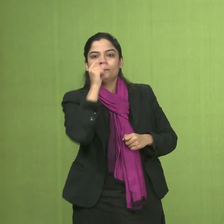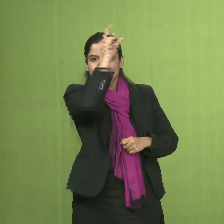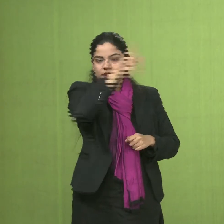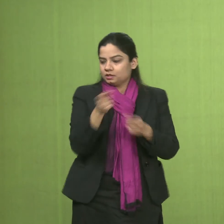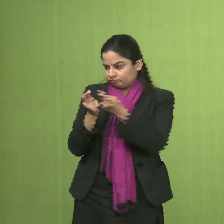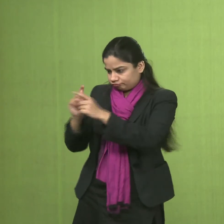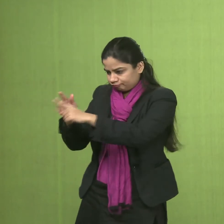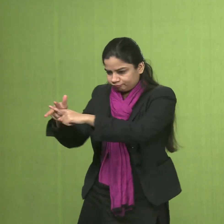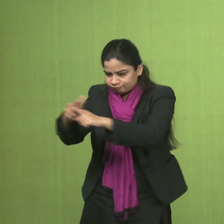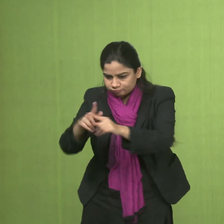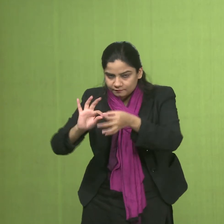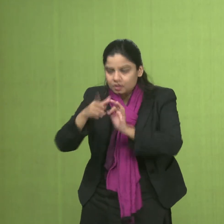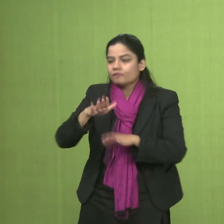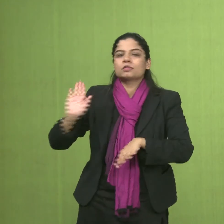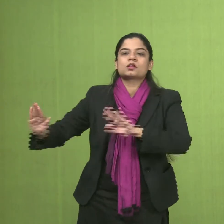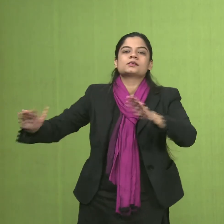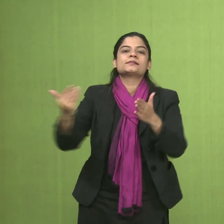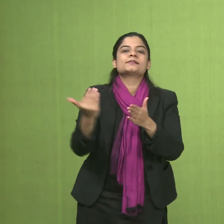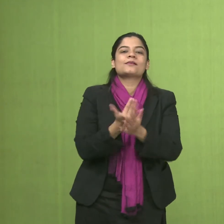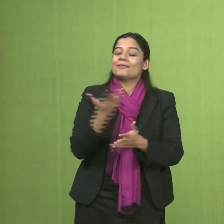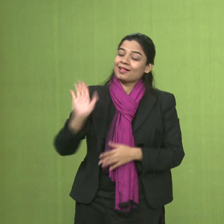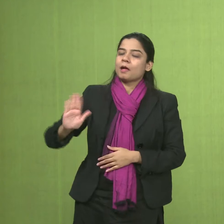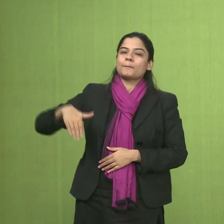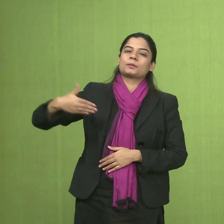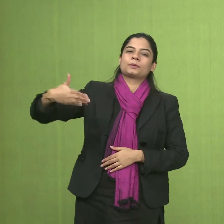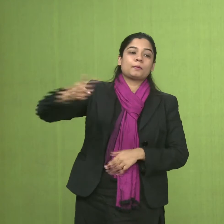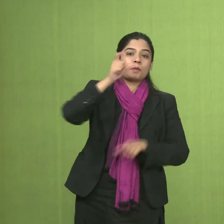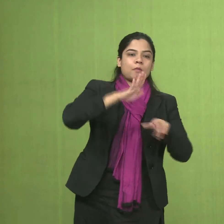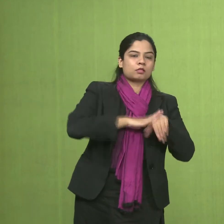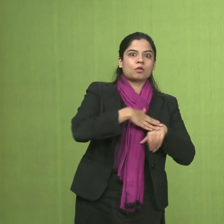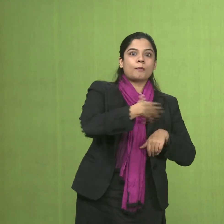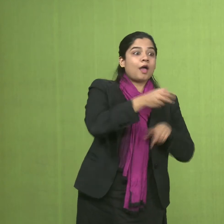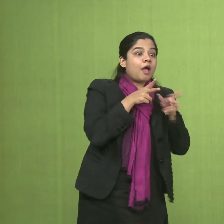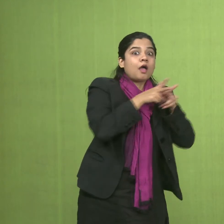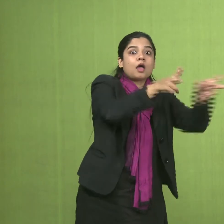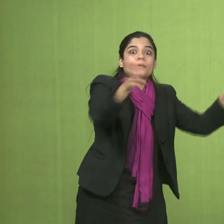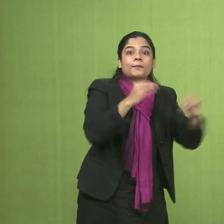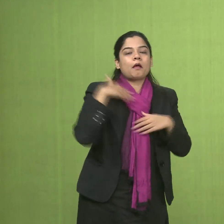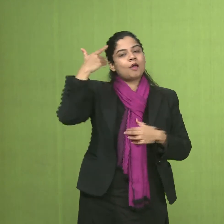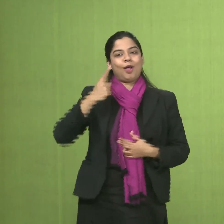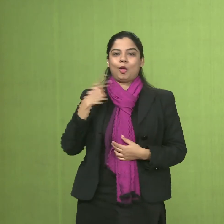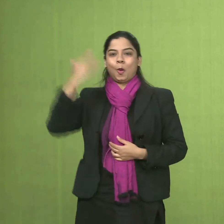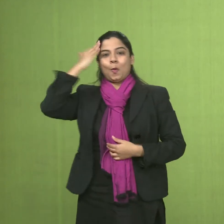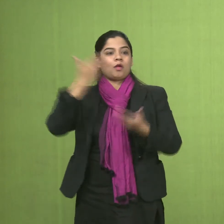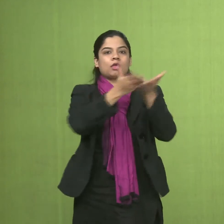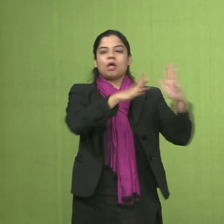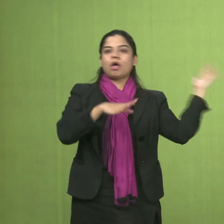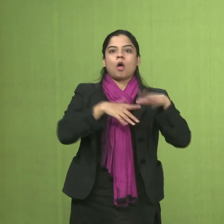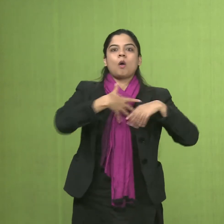and get it fixed. Then you can touch it. Don't touch it because you can get an electric shock. And also tell your family members that